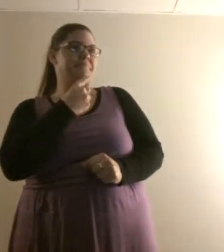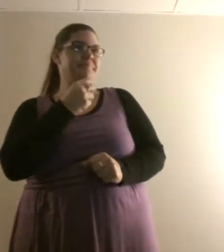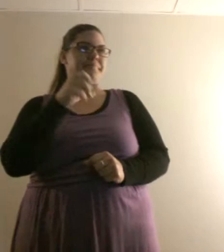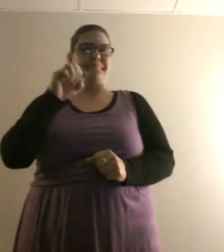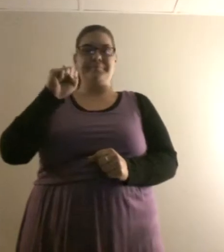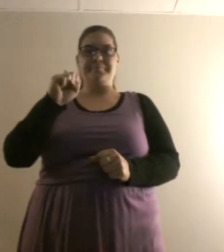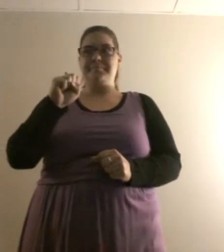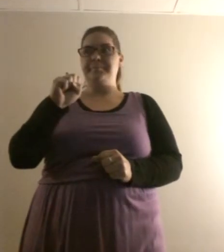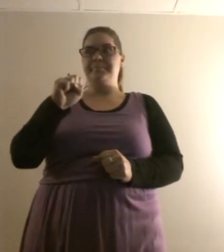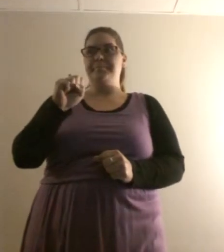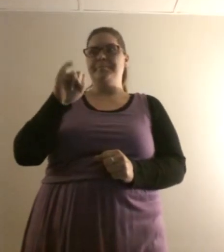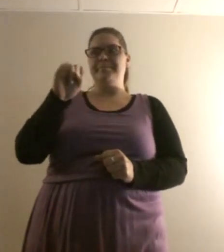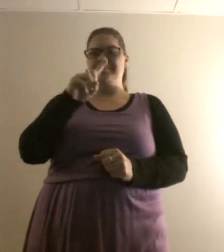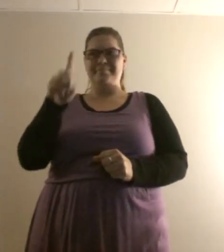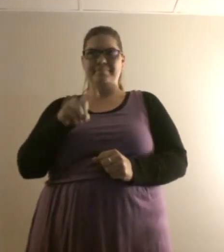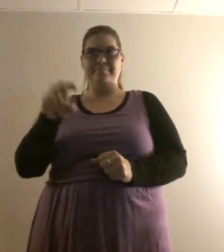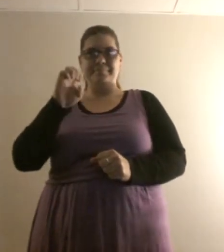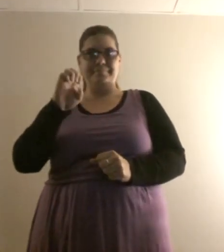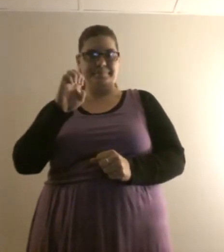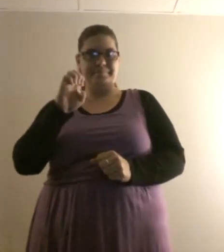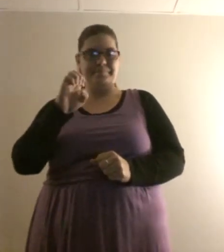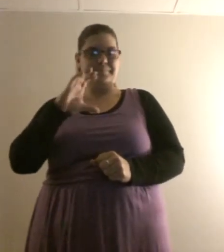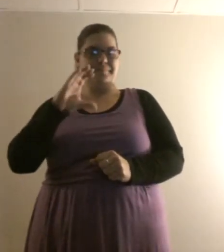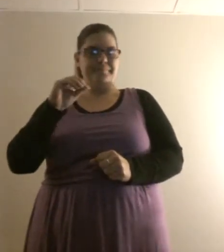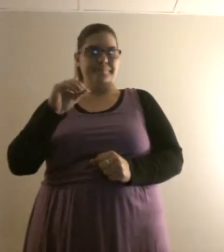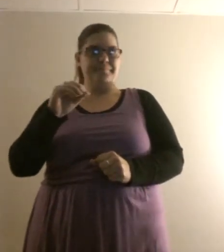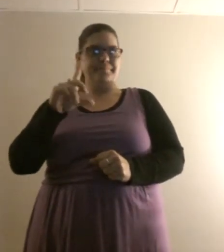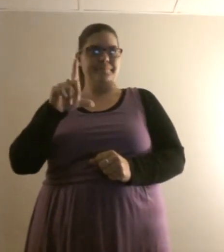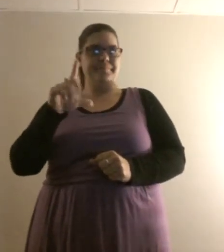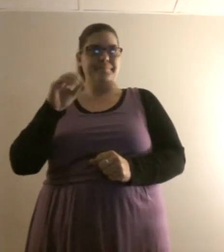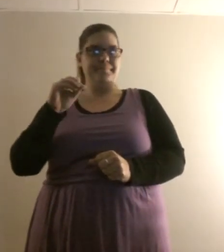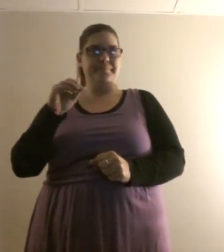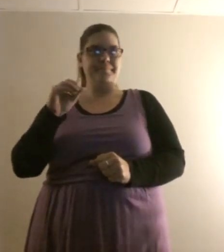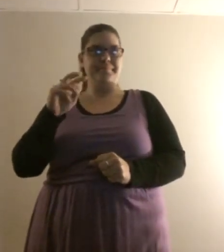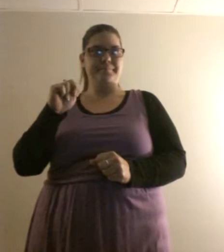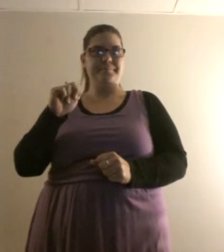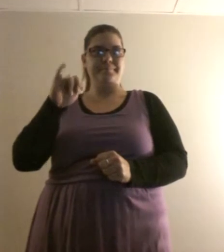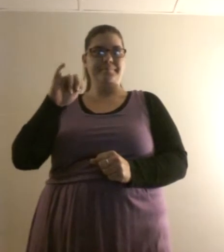try to regain. So the size of the colonies was a problem for them.